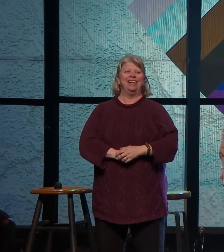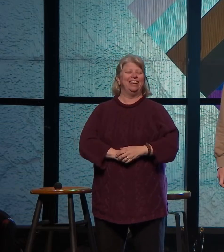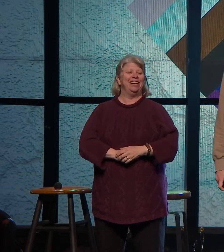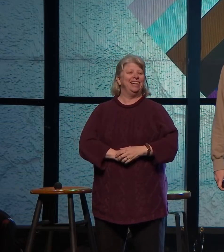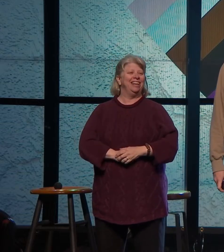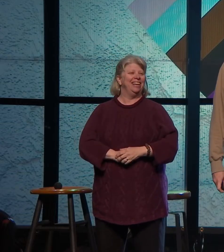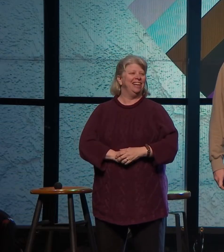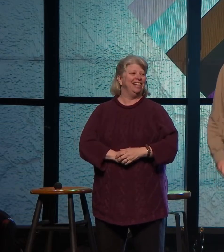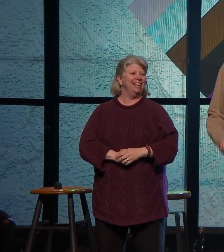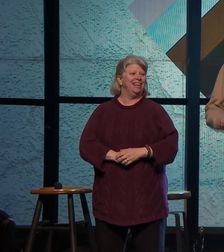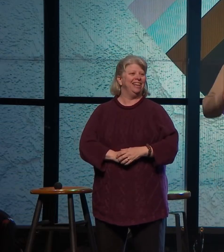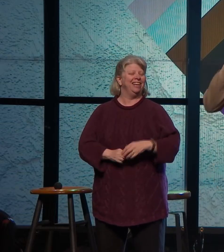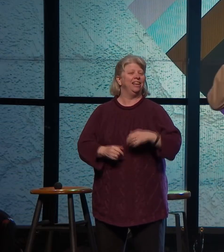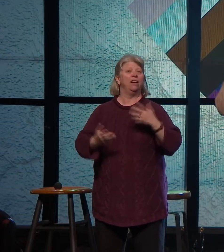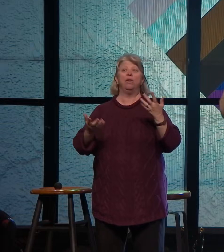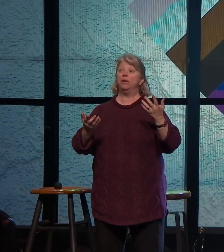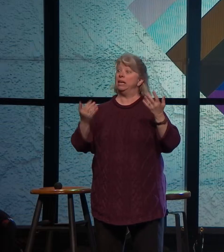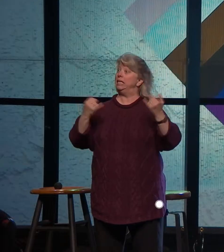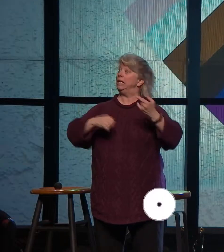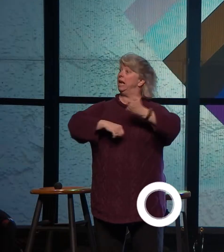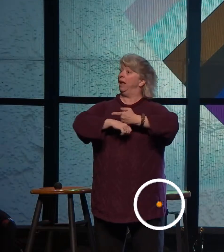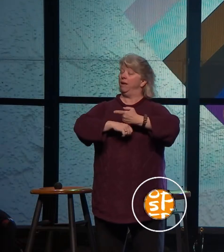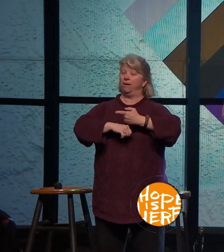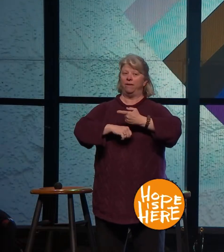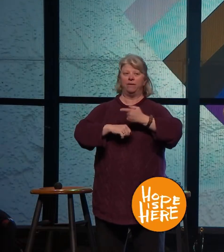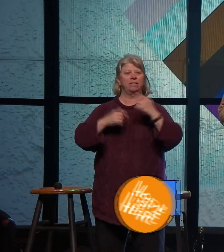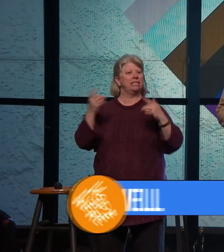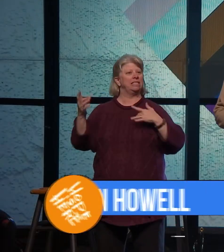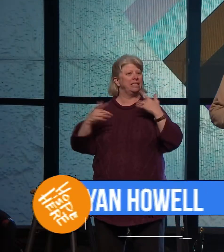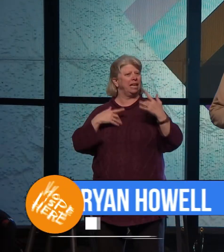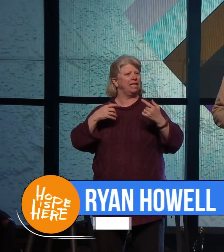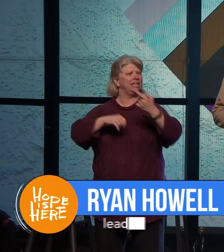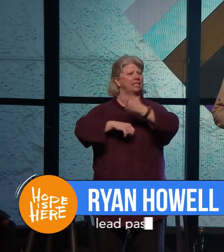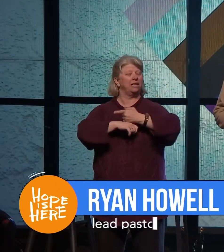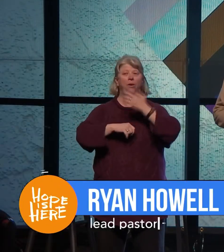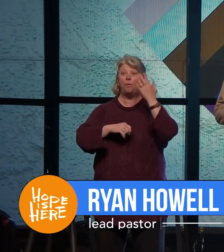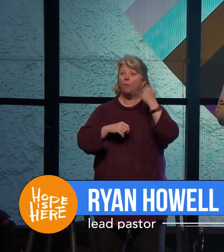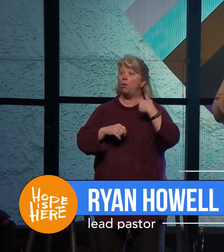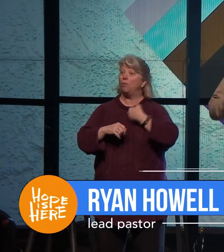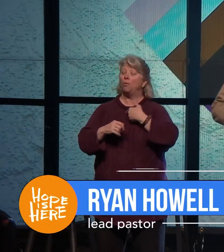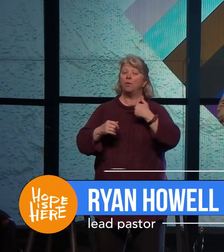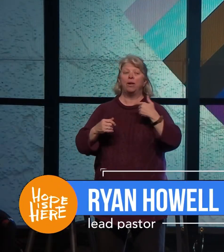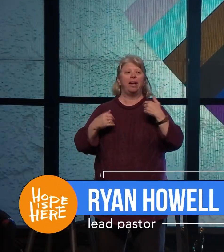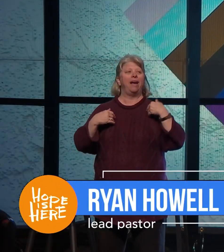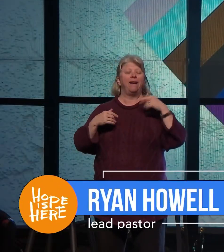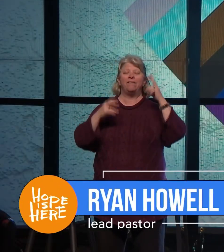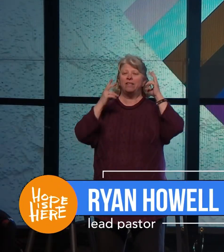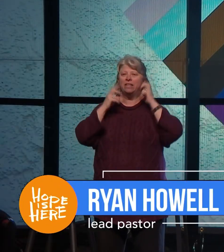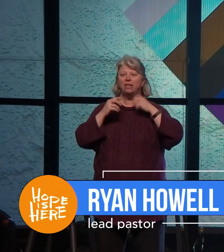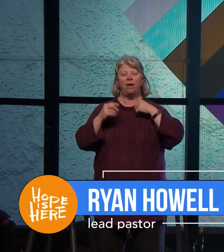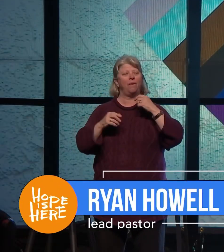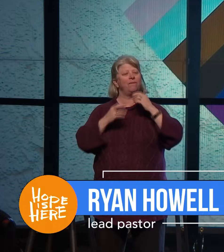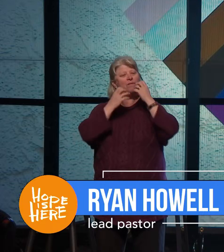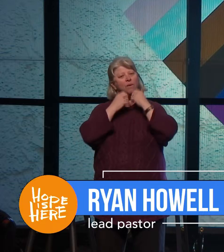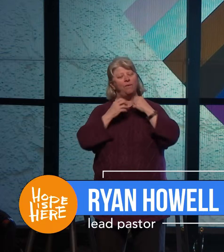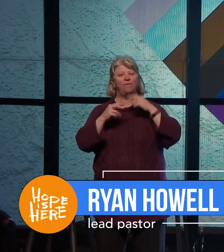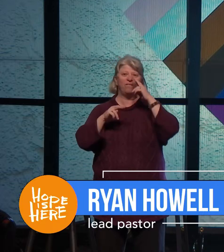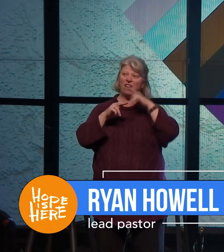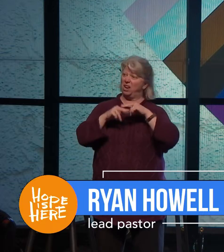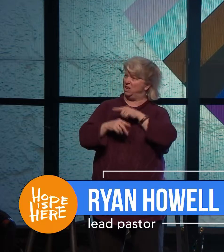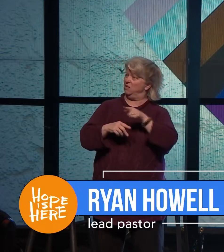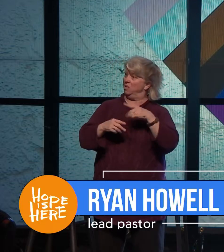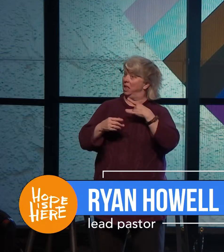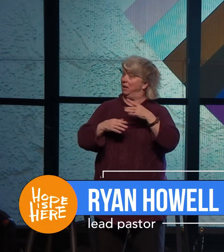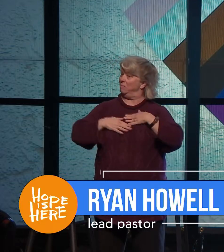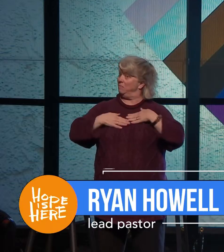right. Hey, listen, today is an exciting day because we're going to live into our value of fun. All right, how many of y'all like to